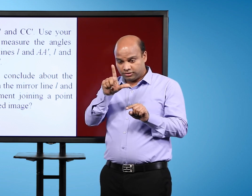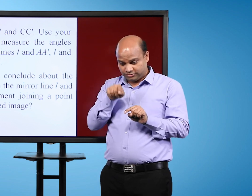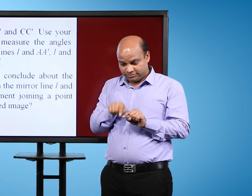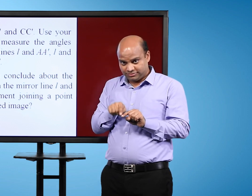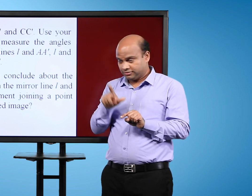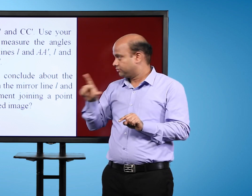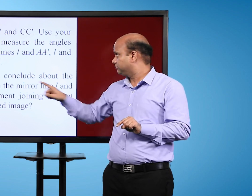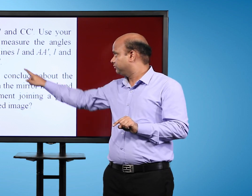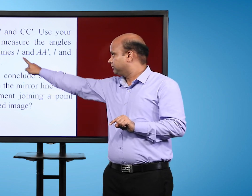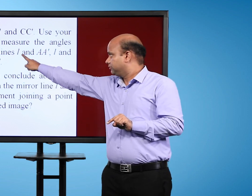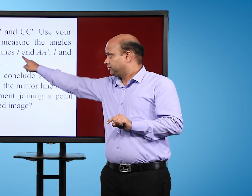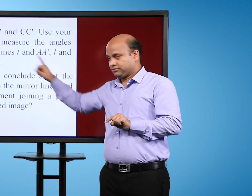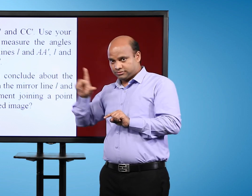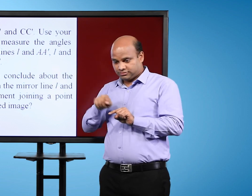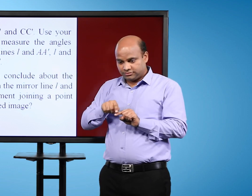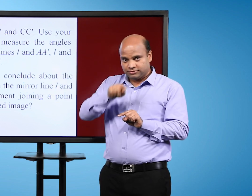L and AA',